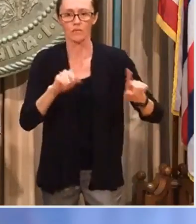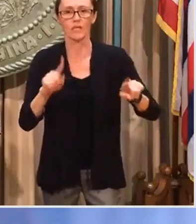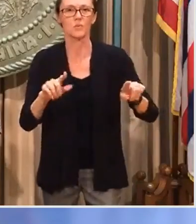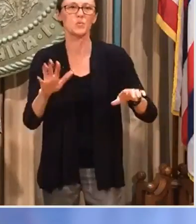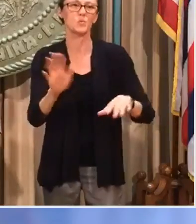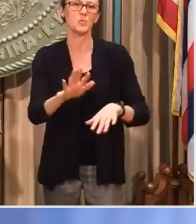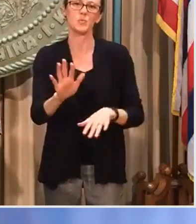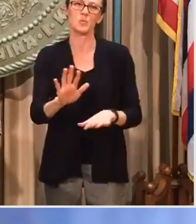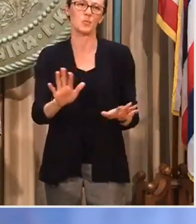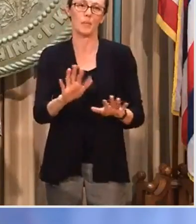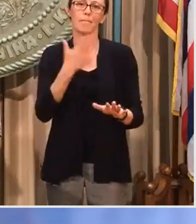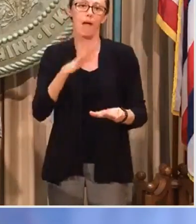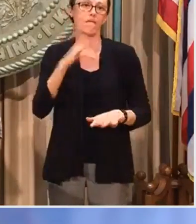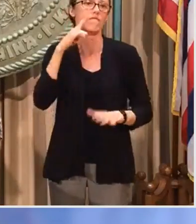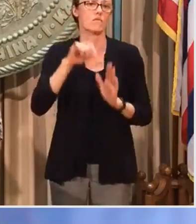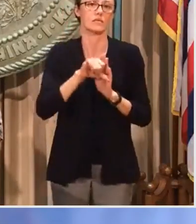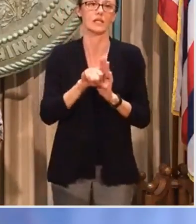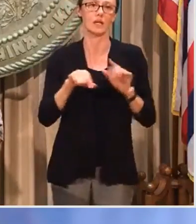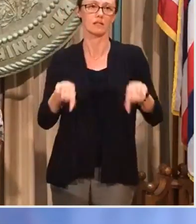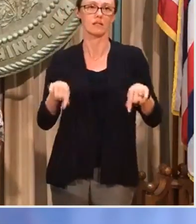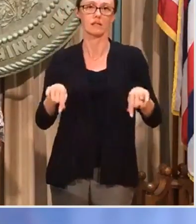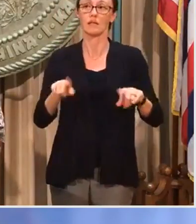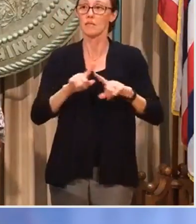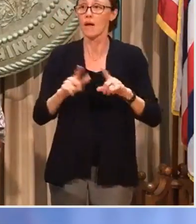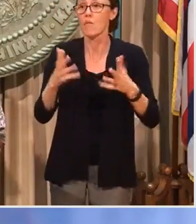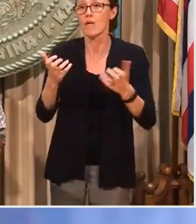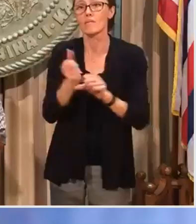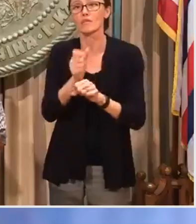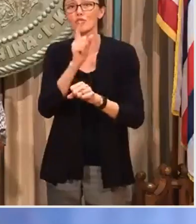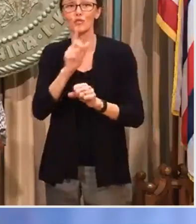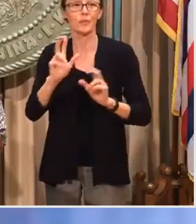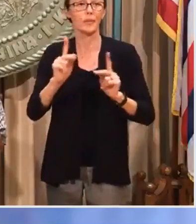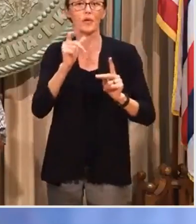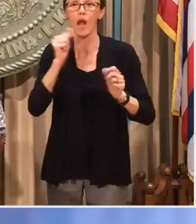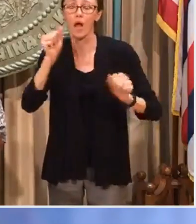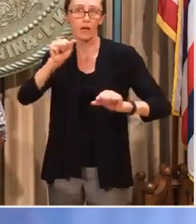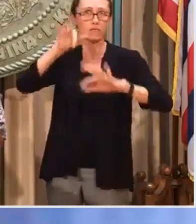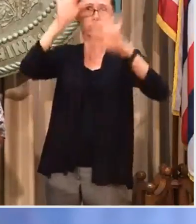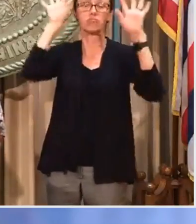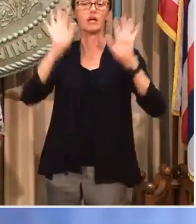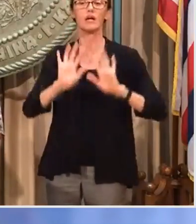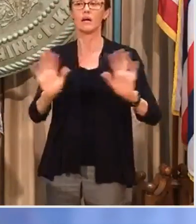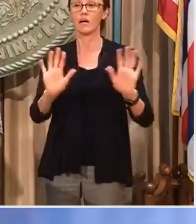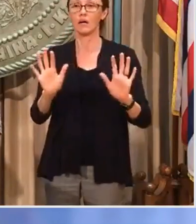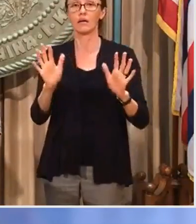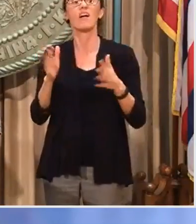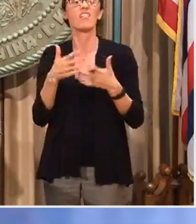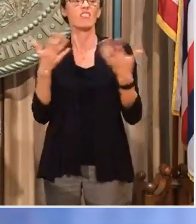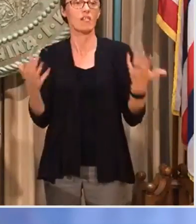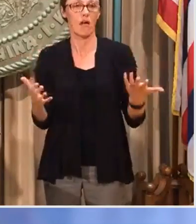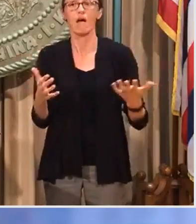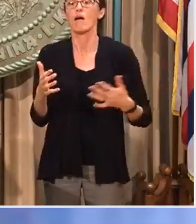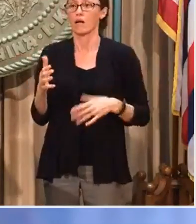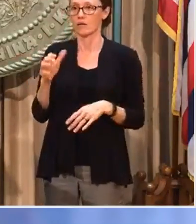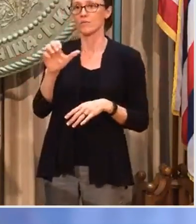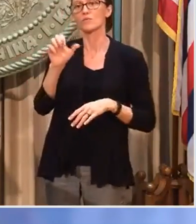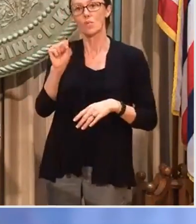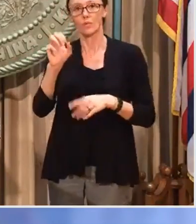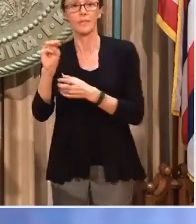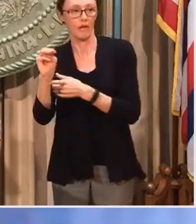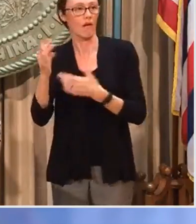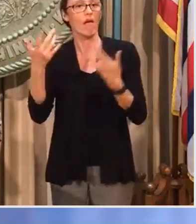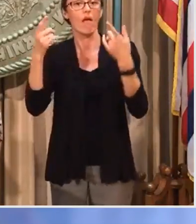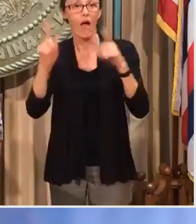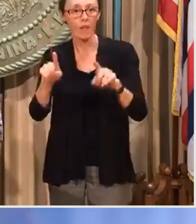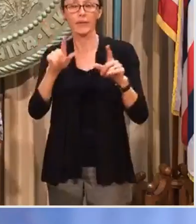the state. But I want to make sure that everyone's not panicking. There's a lot of misinformation going on in social media, right? I think some of you saw that